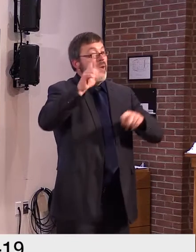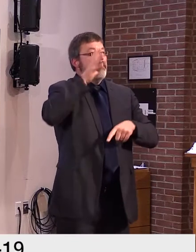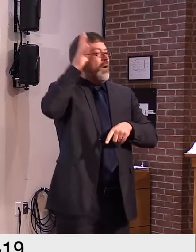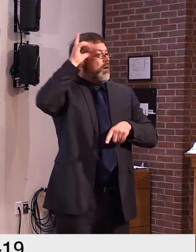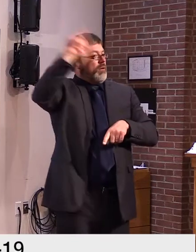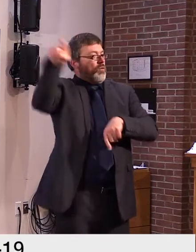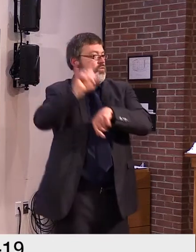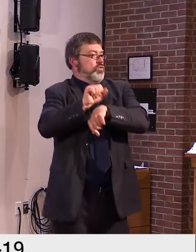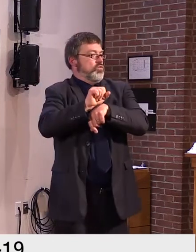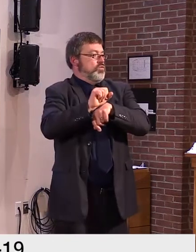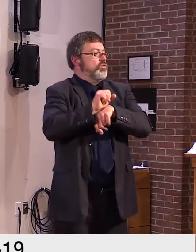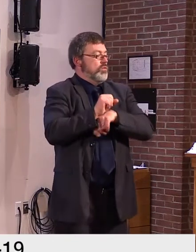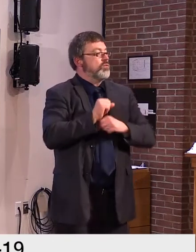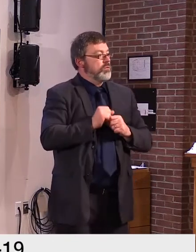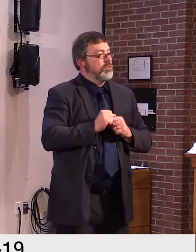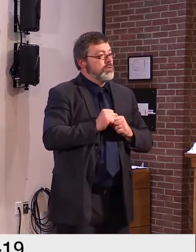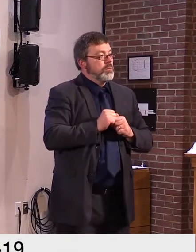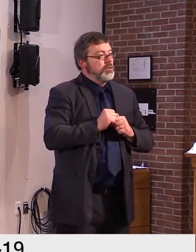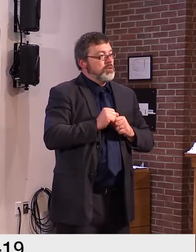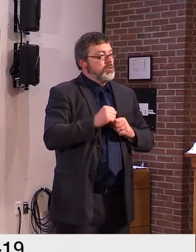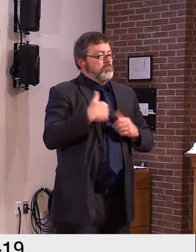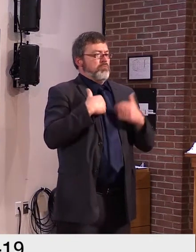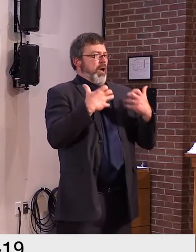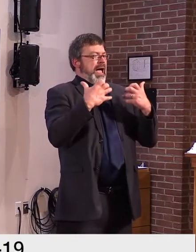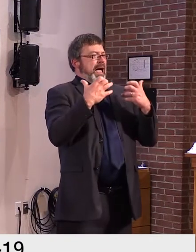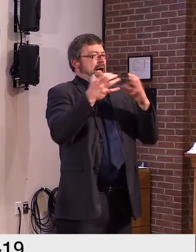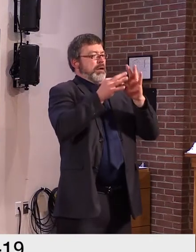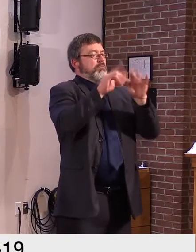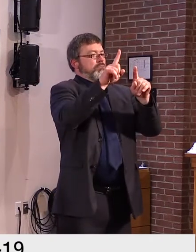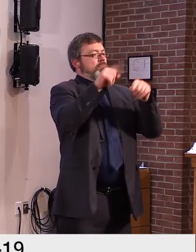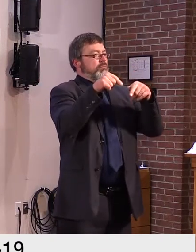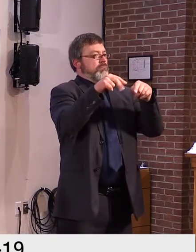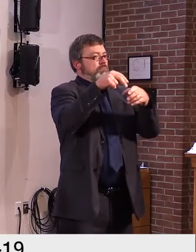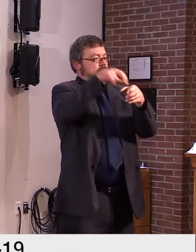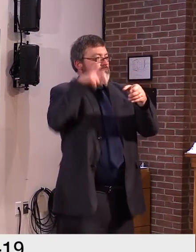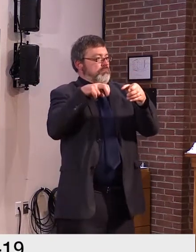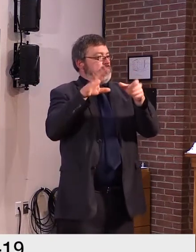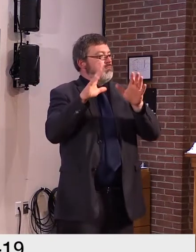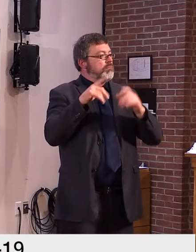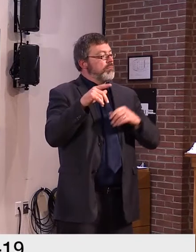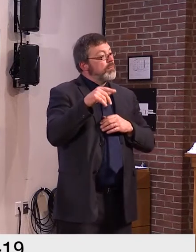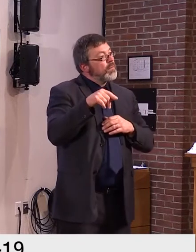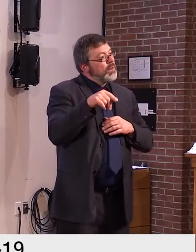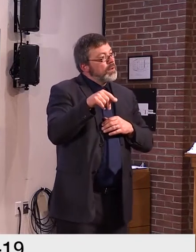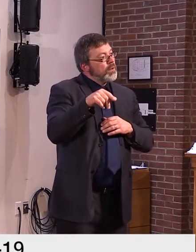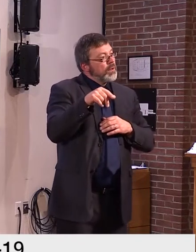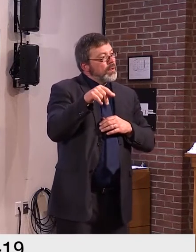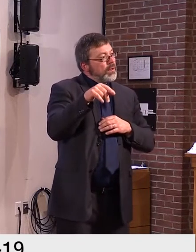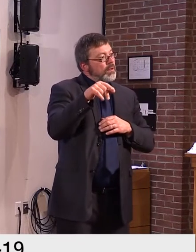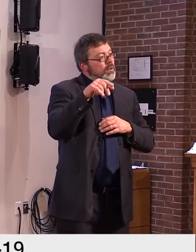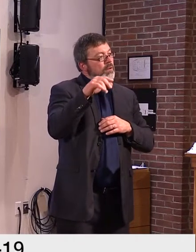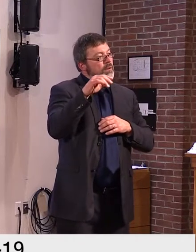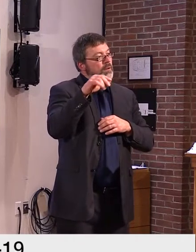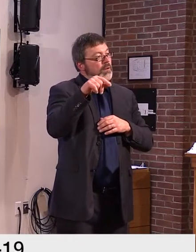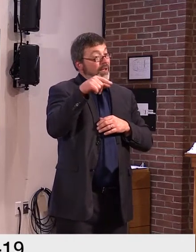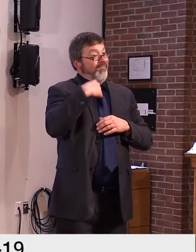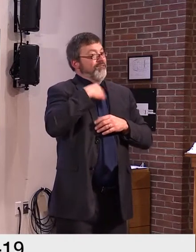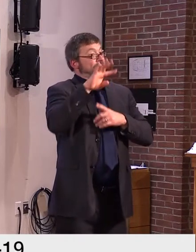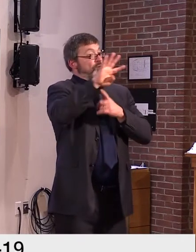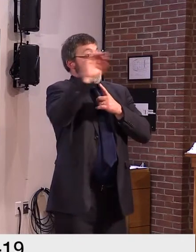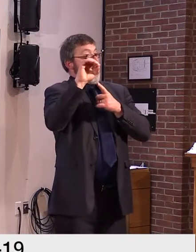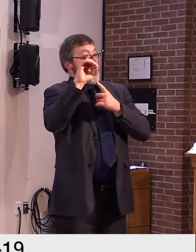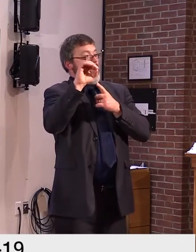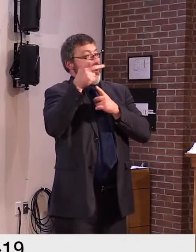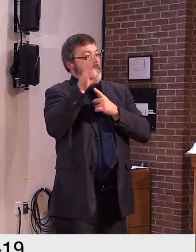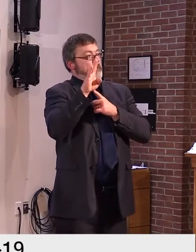stood up 40 school-age child care hubs at 97 different locations,